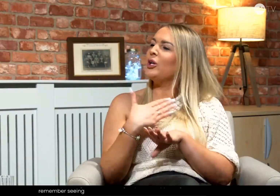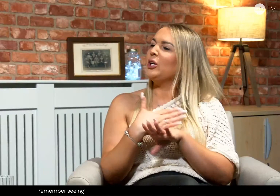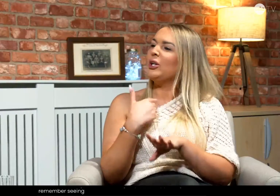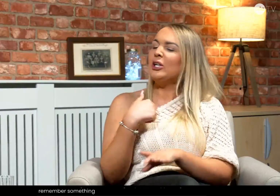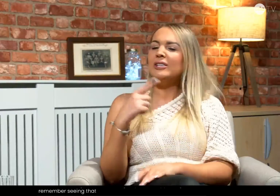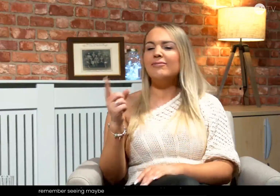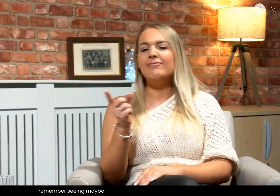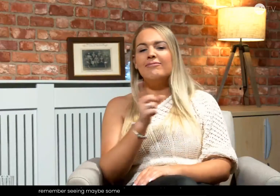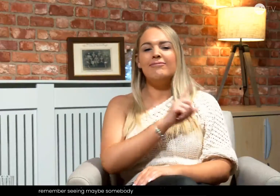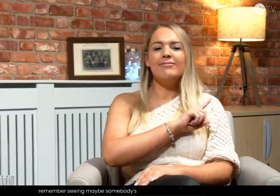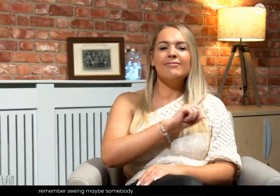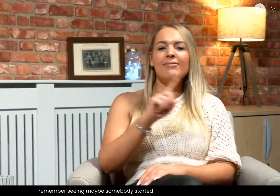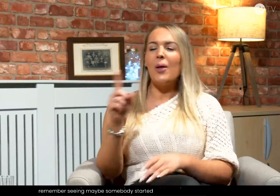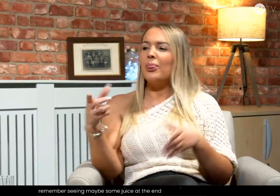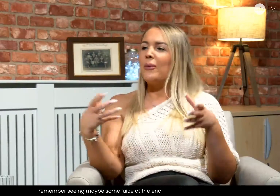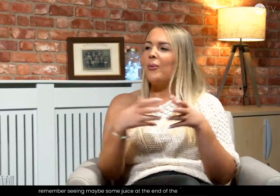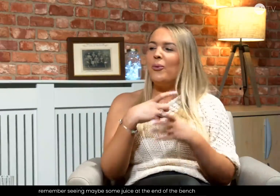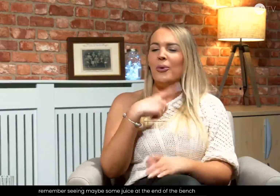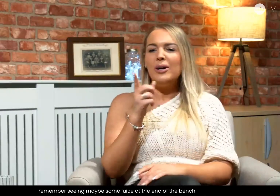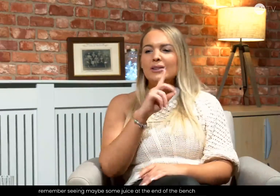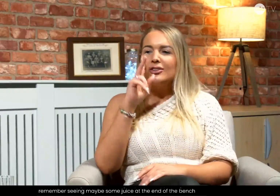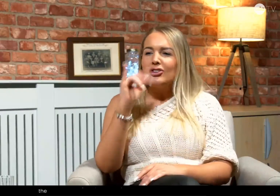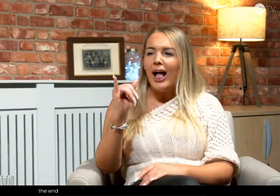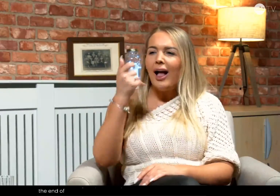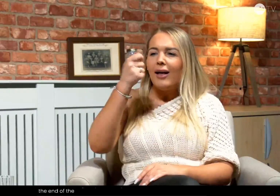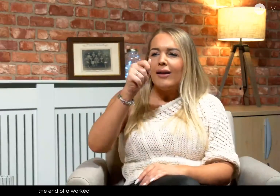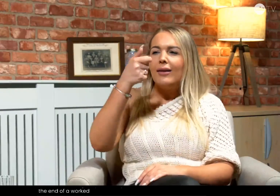bench at the end of a work day with lots of people going through,